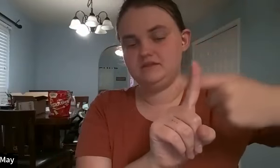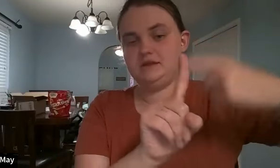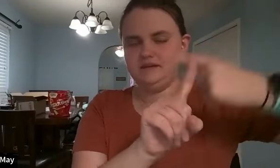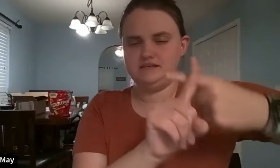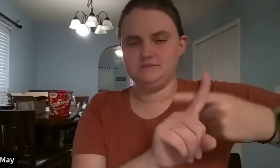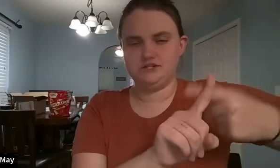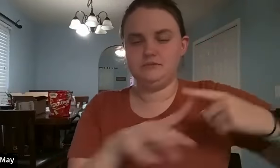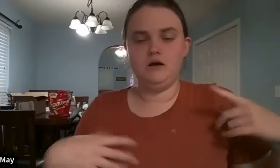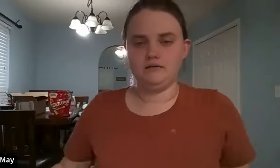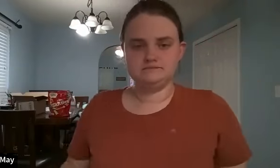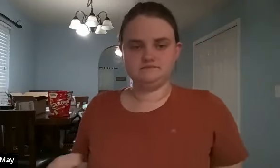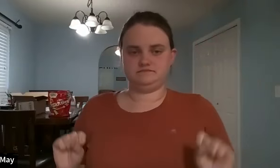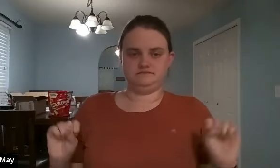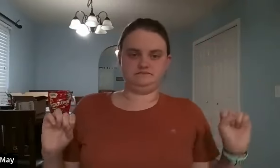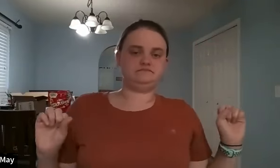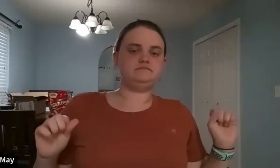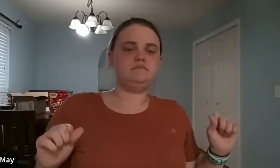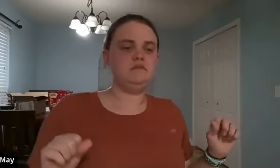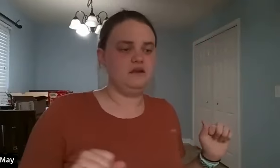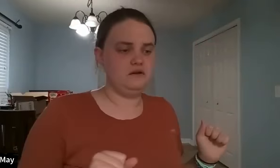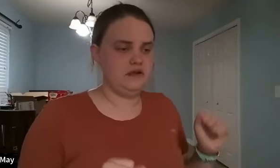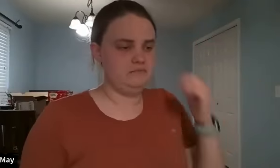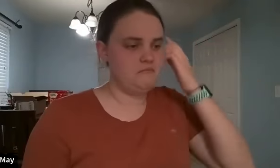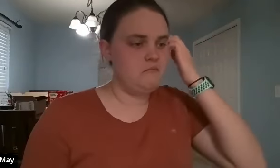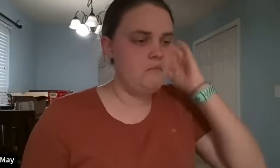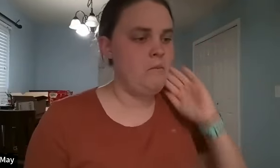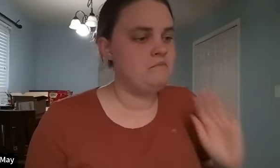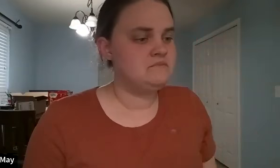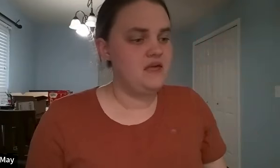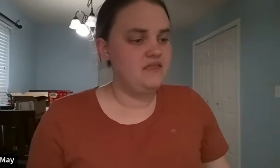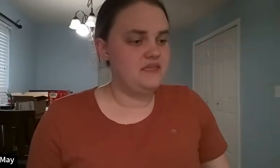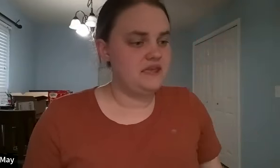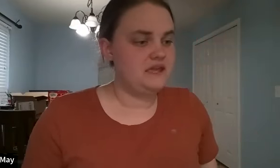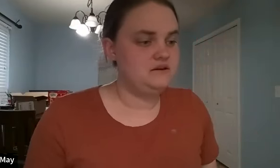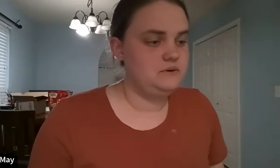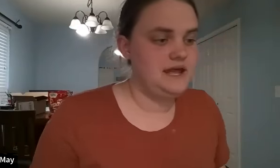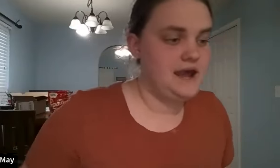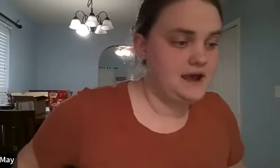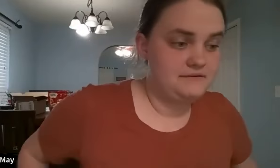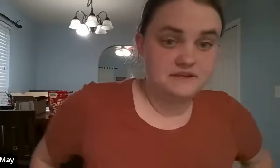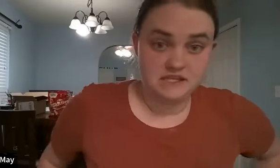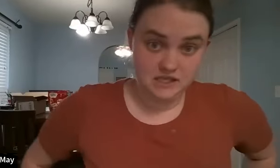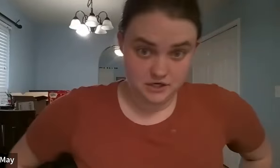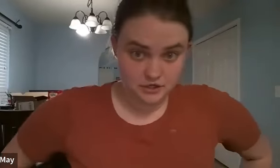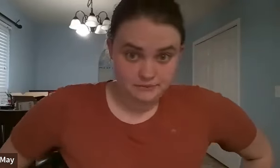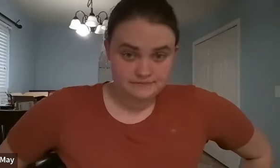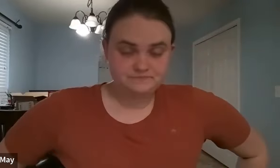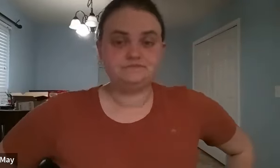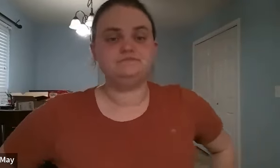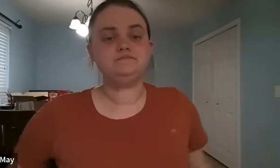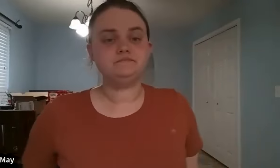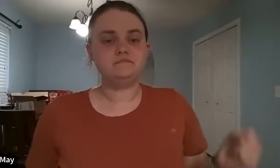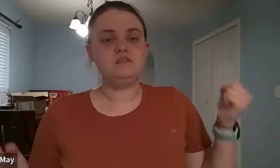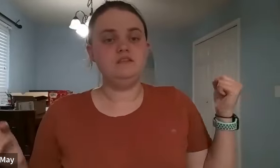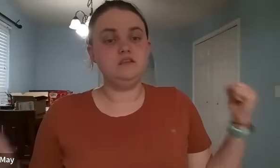Monthly, I mean temperature. Oh. Okay. Then we have year. Year